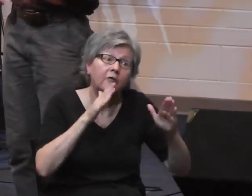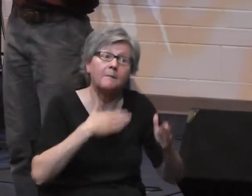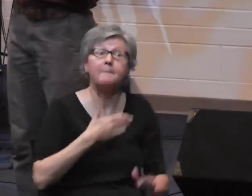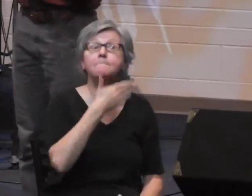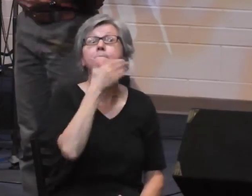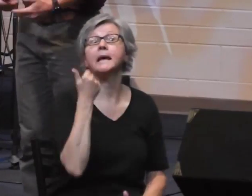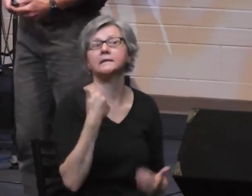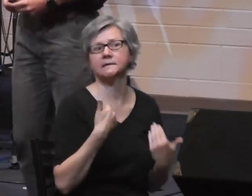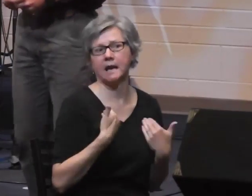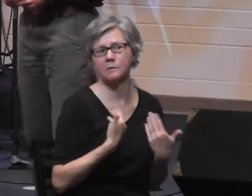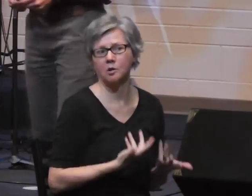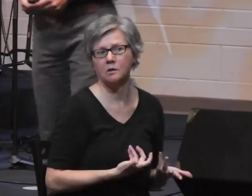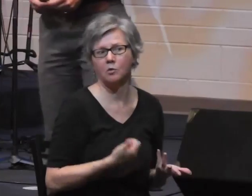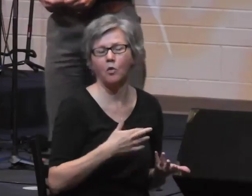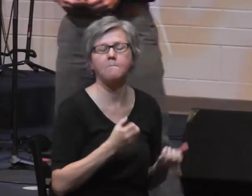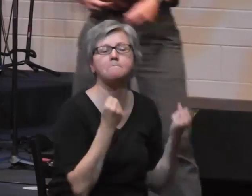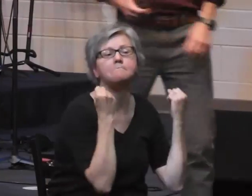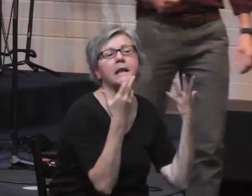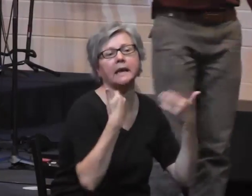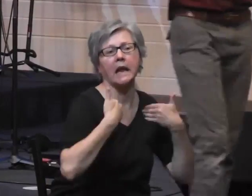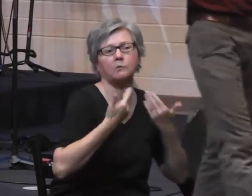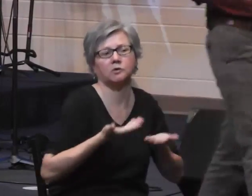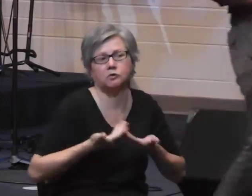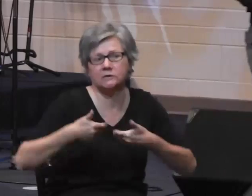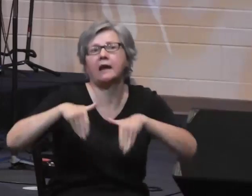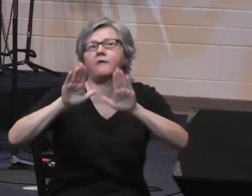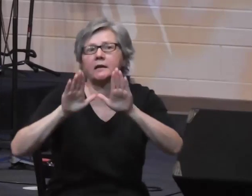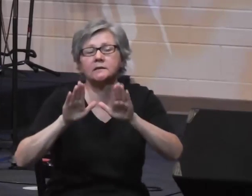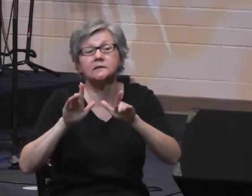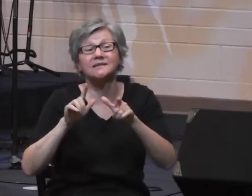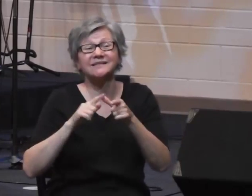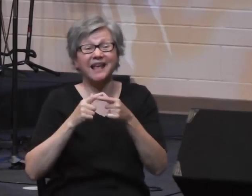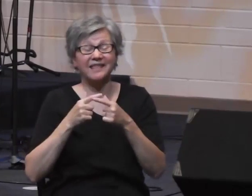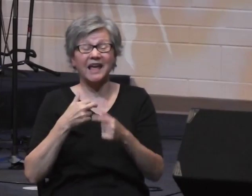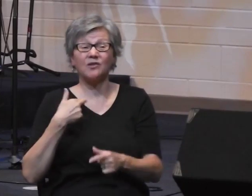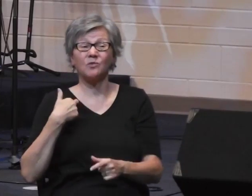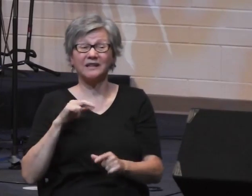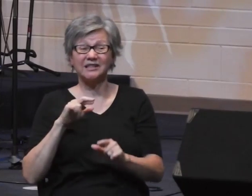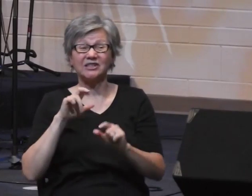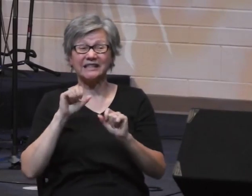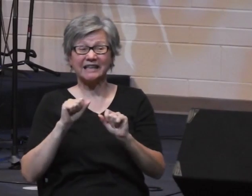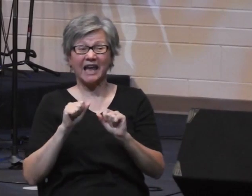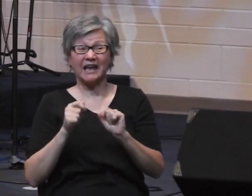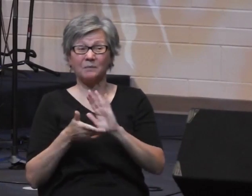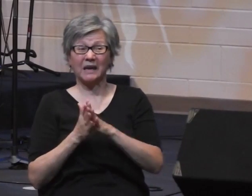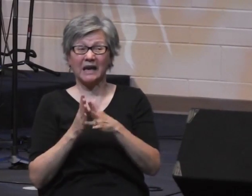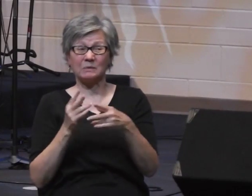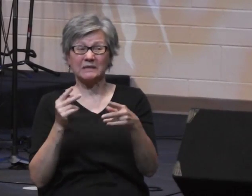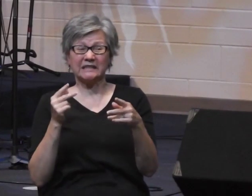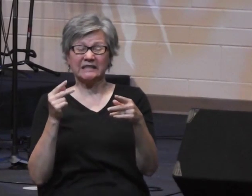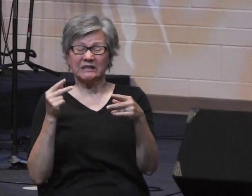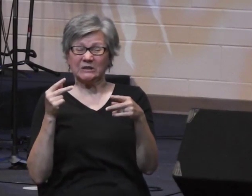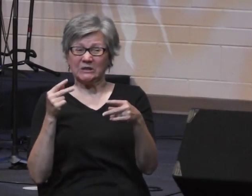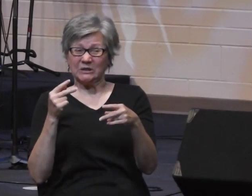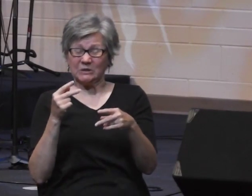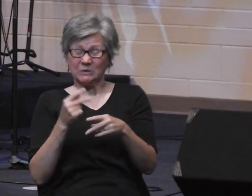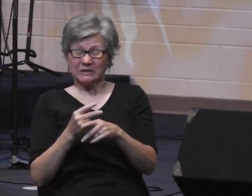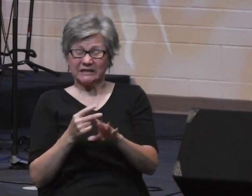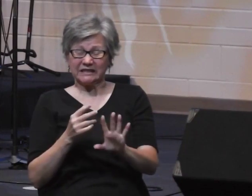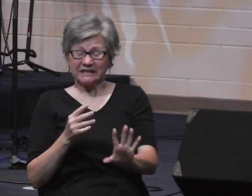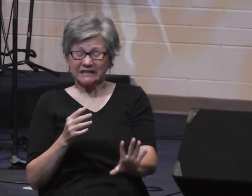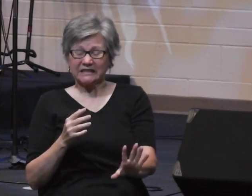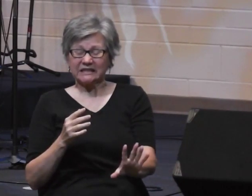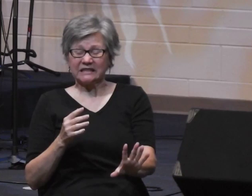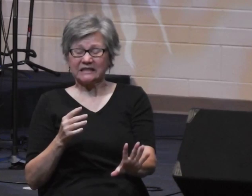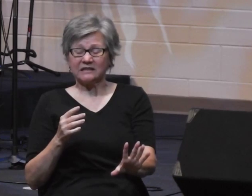best animal, or maybe multiple animals. And then religion can take a really scary twist. The Sumerian